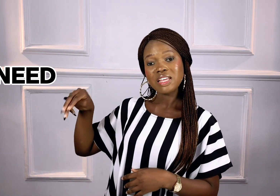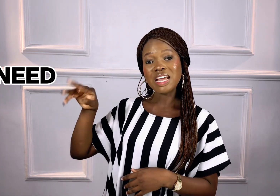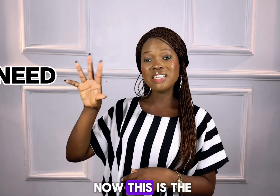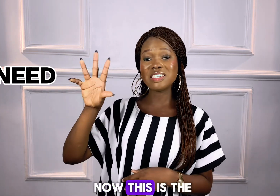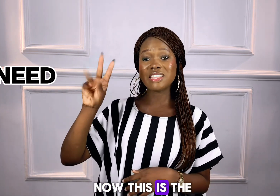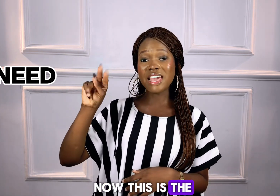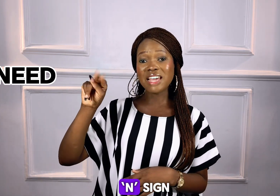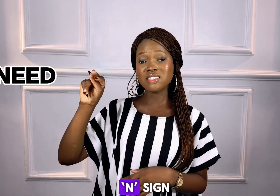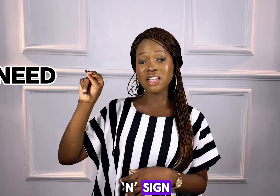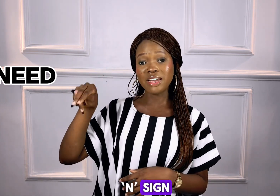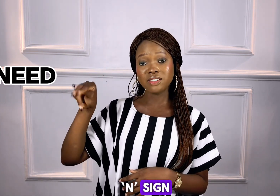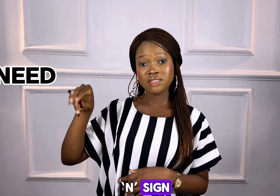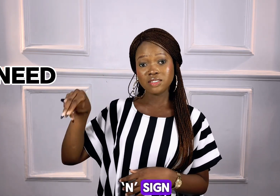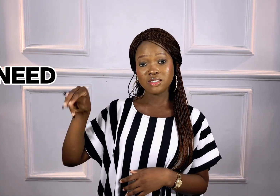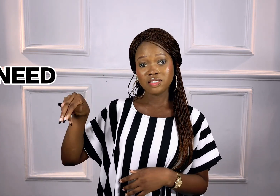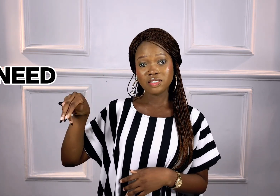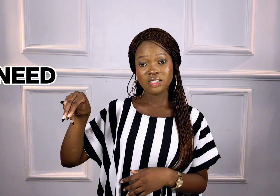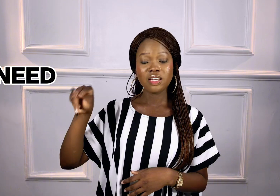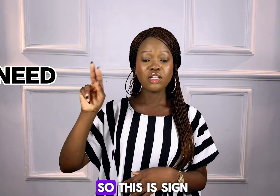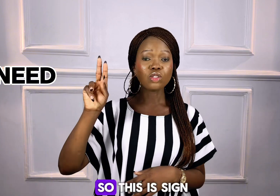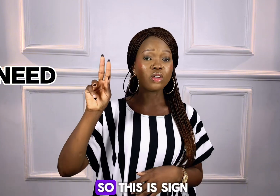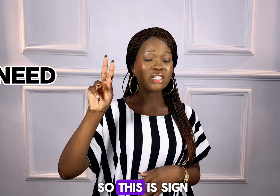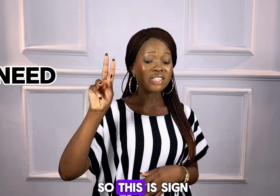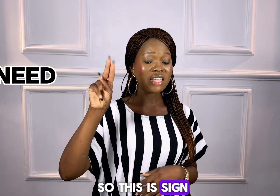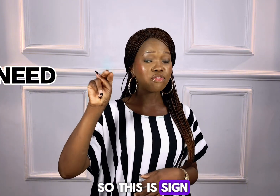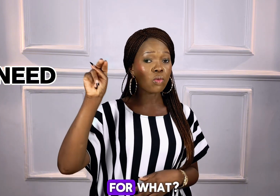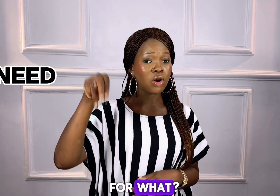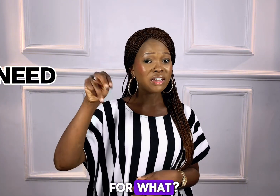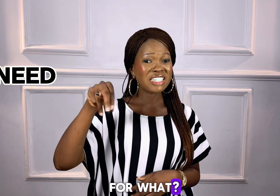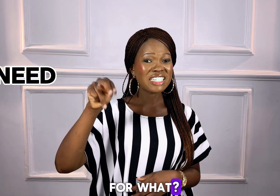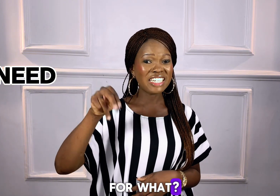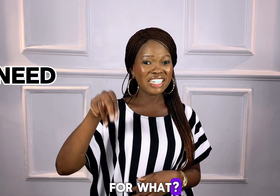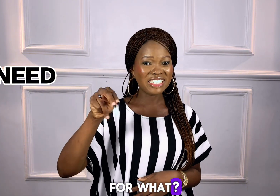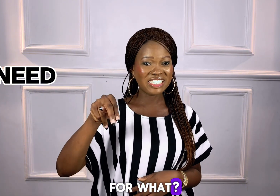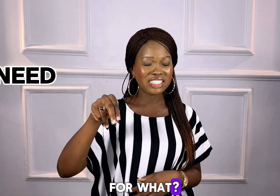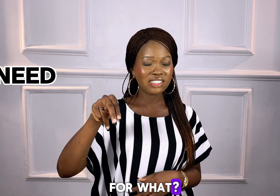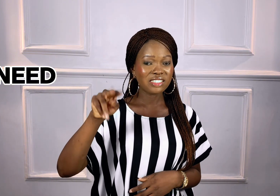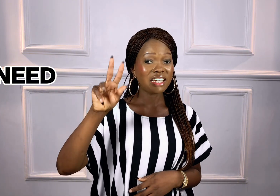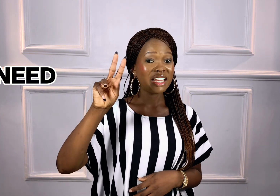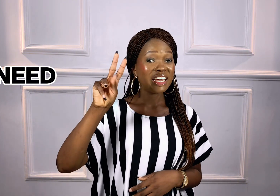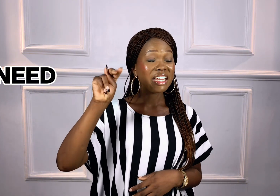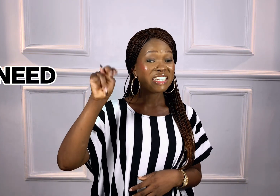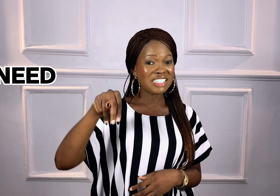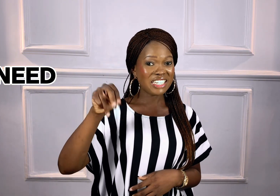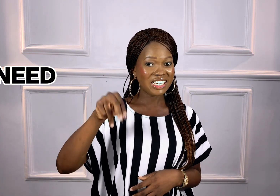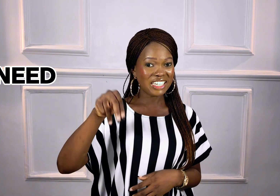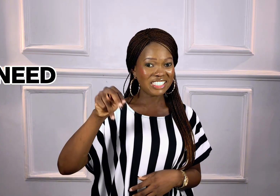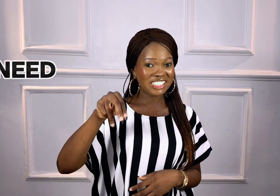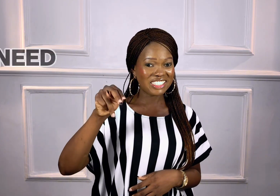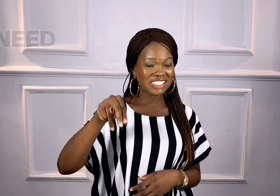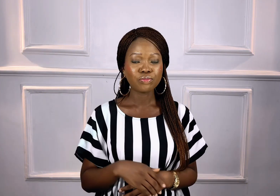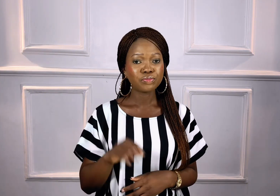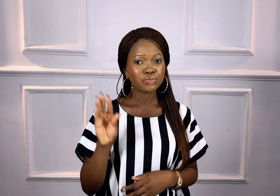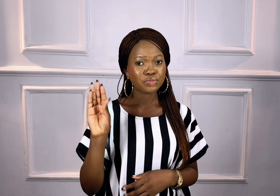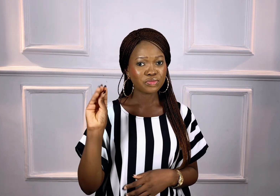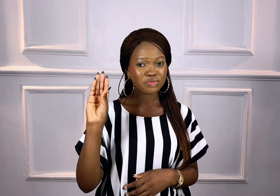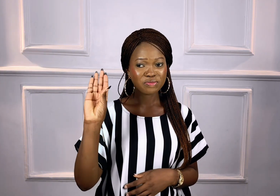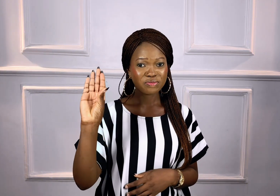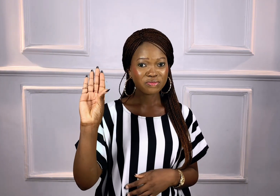Now this is the end sign. So this is sign for what? Need. Need.